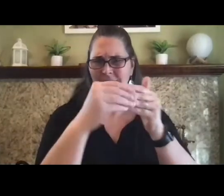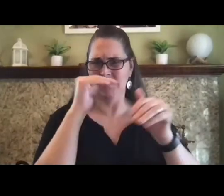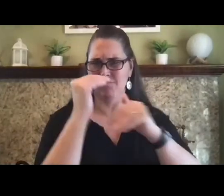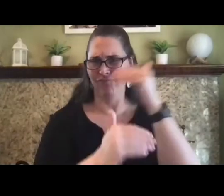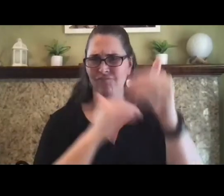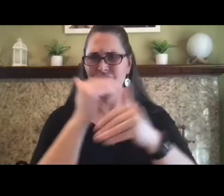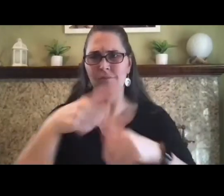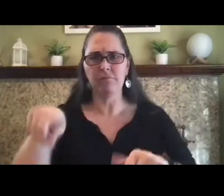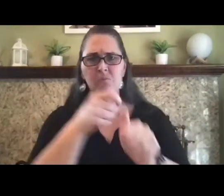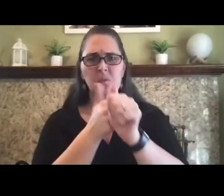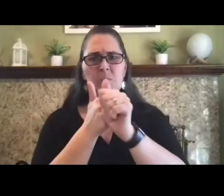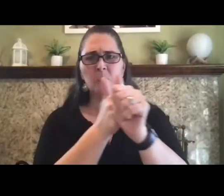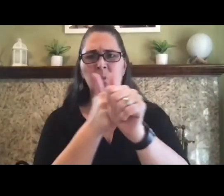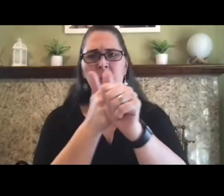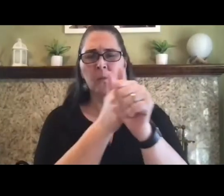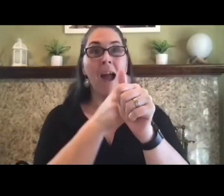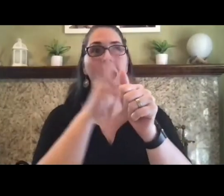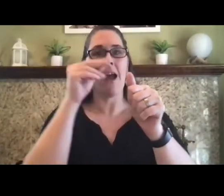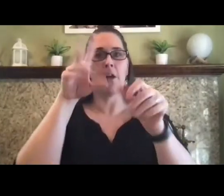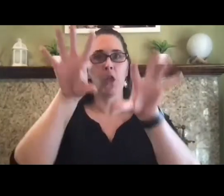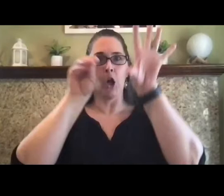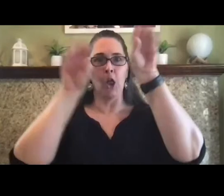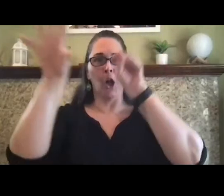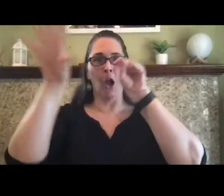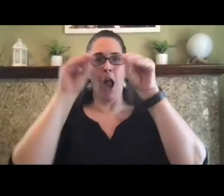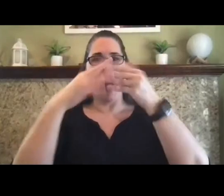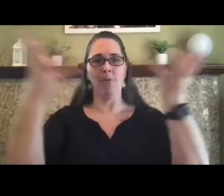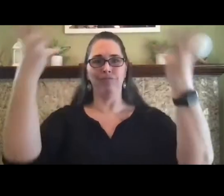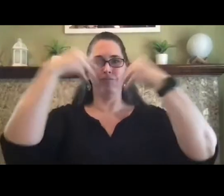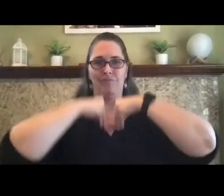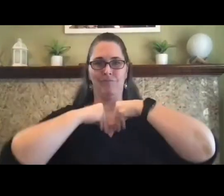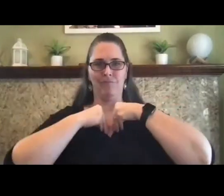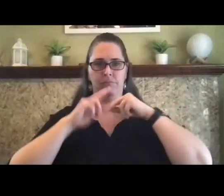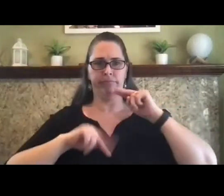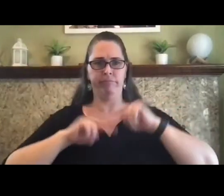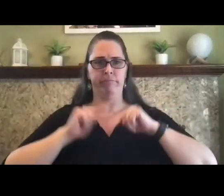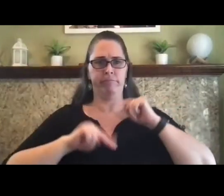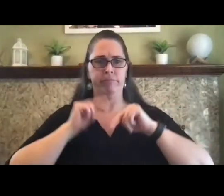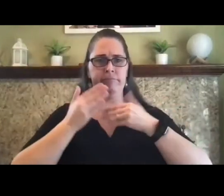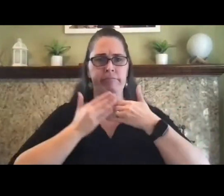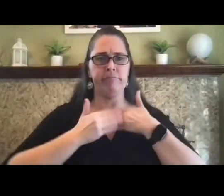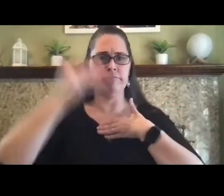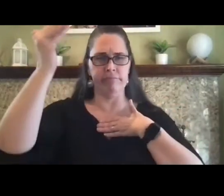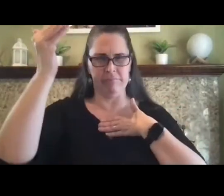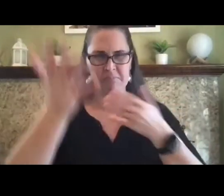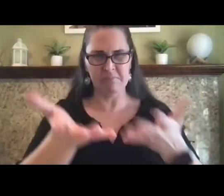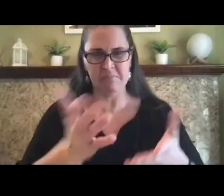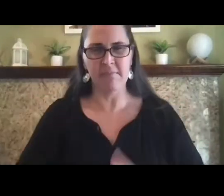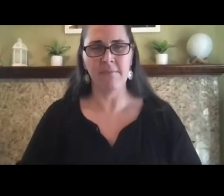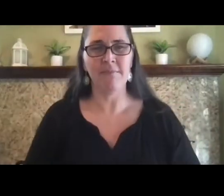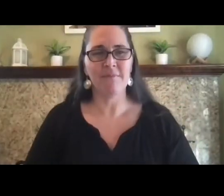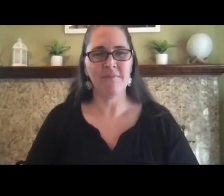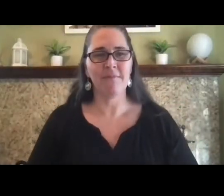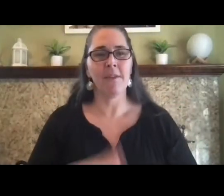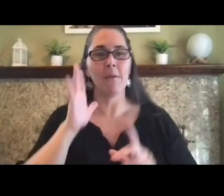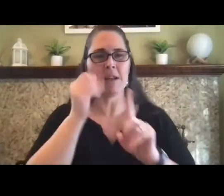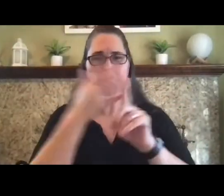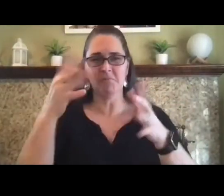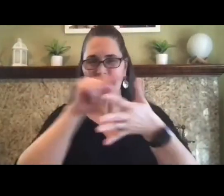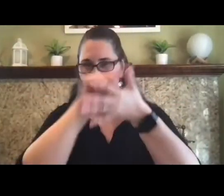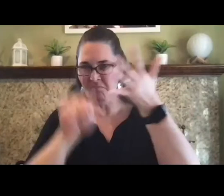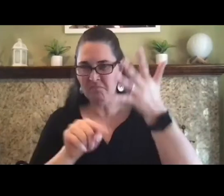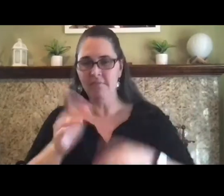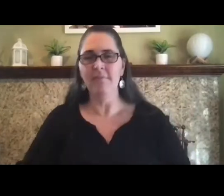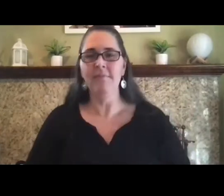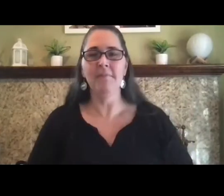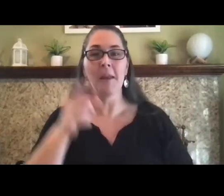provide guidance. That way, the child can build and internalize tools as they learn them moving forward. And now I'll go